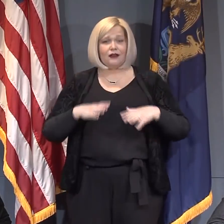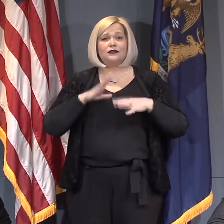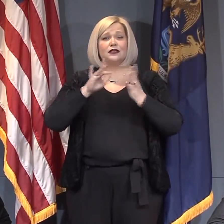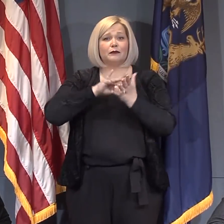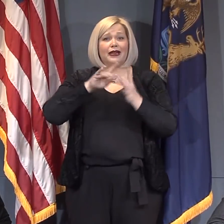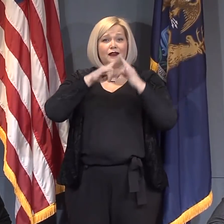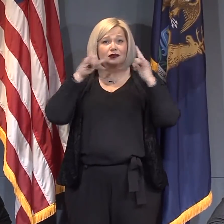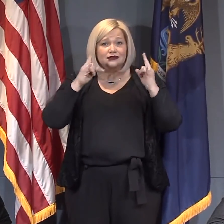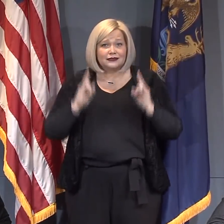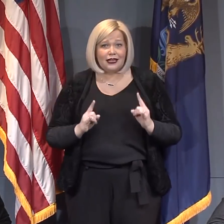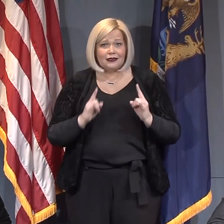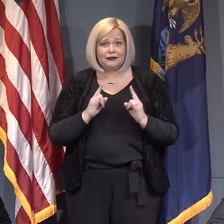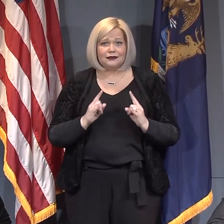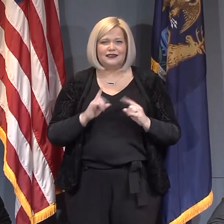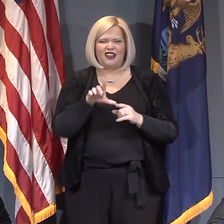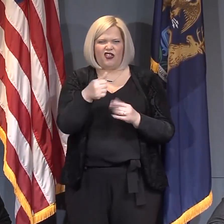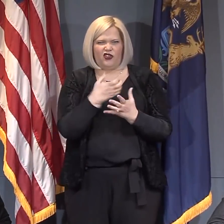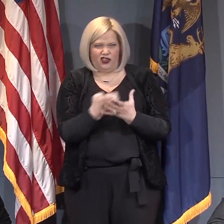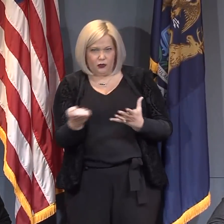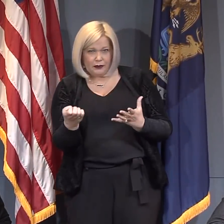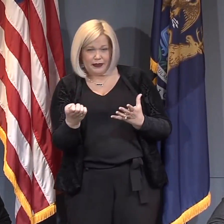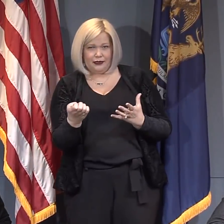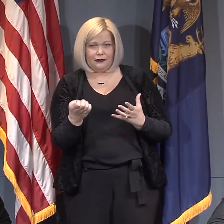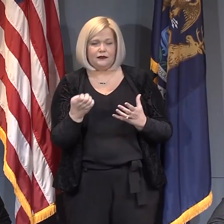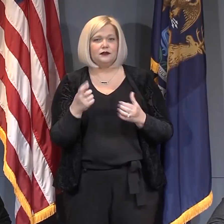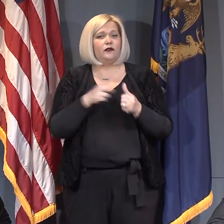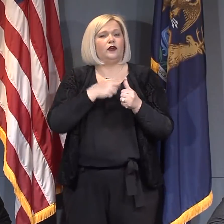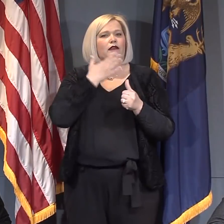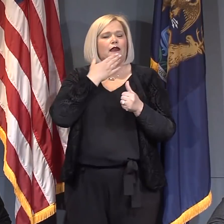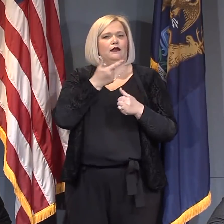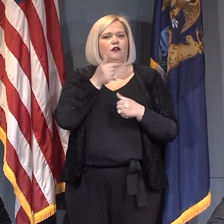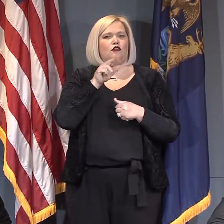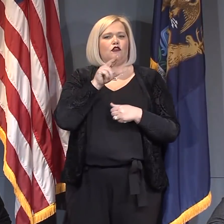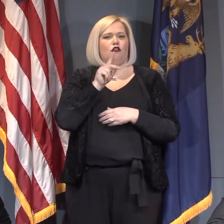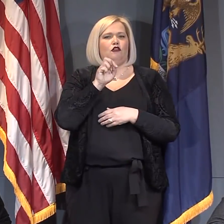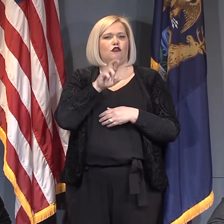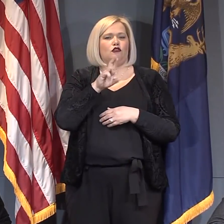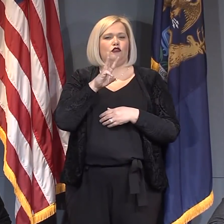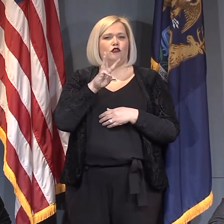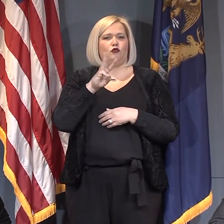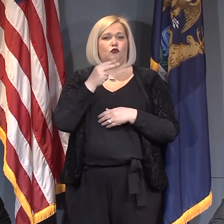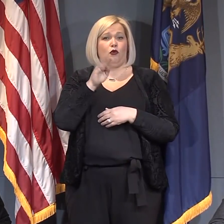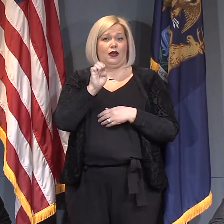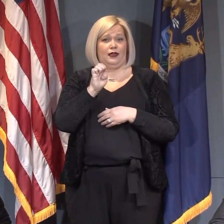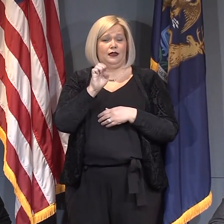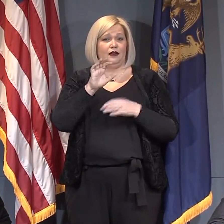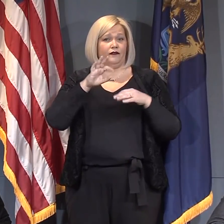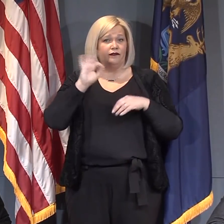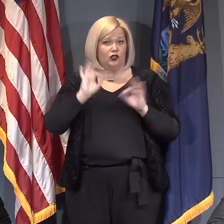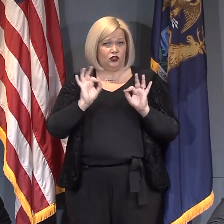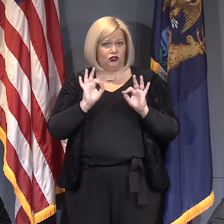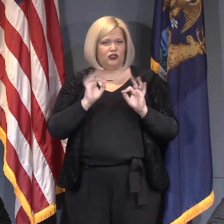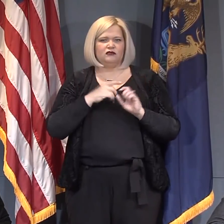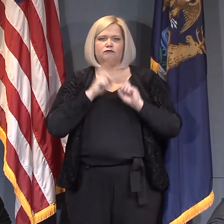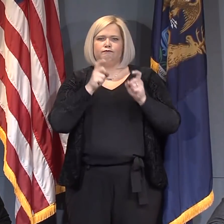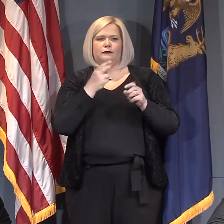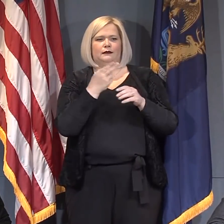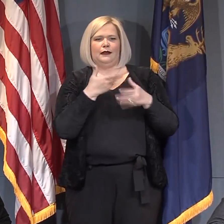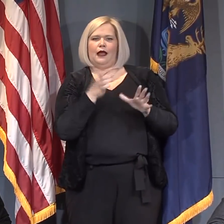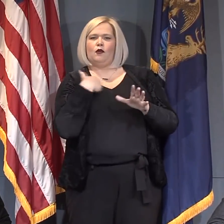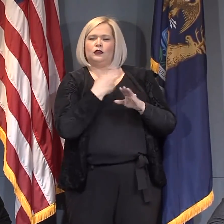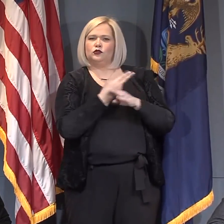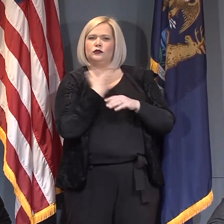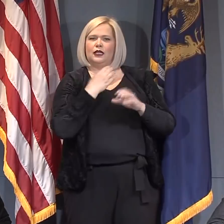more. I want to thank Gardner White Furniture, who has donated their fleet of trucks to COVID relief